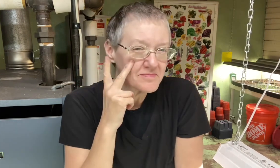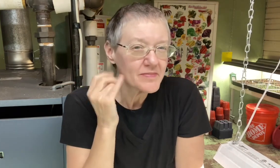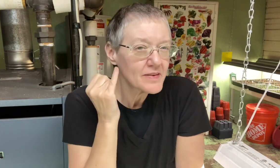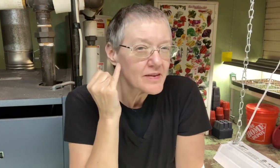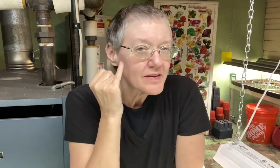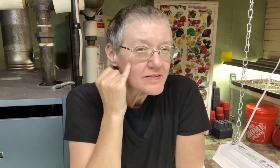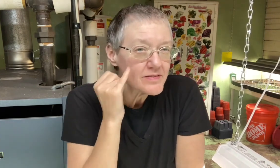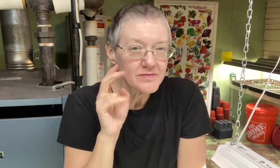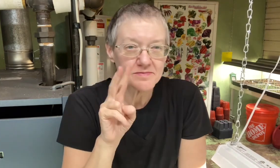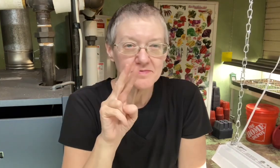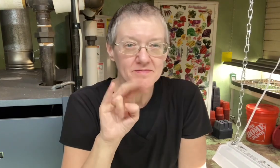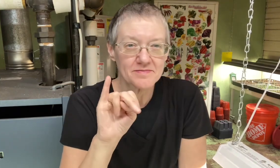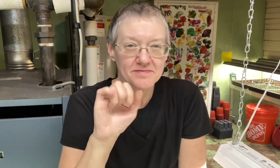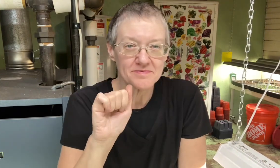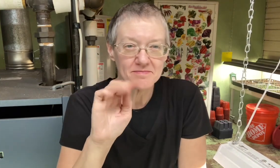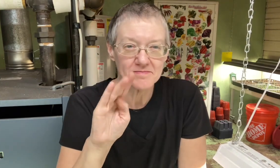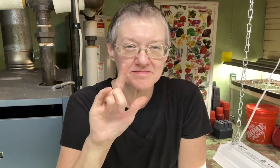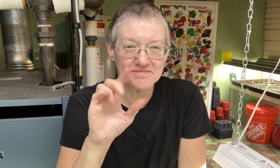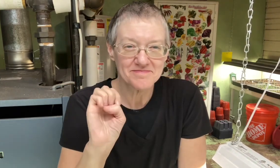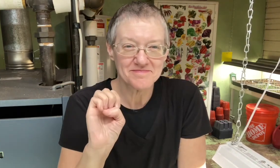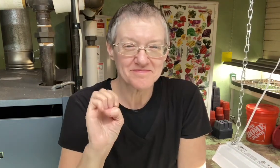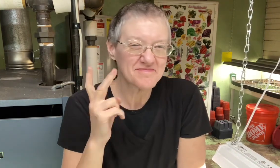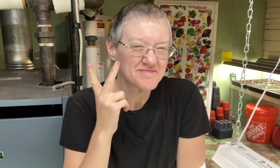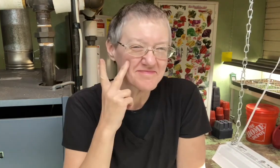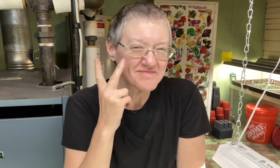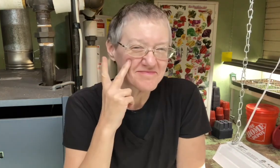seeds. So we'll see if those seeds are viable.